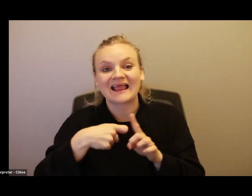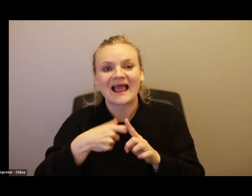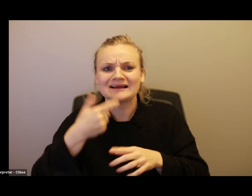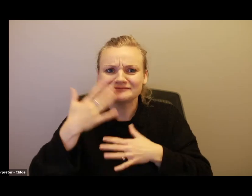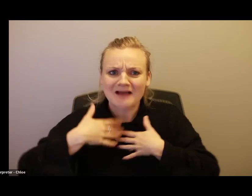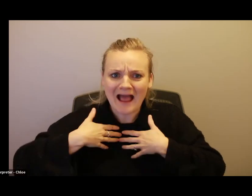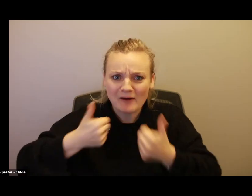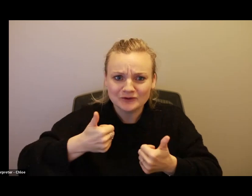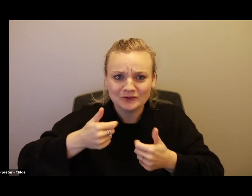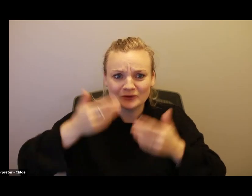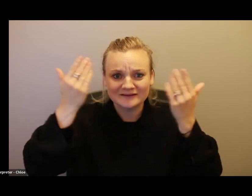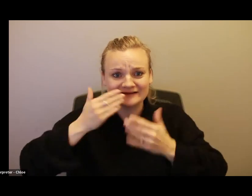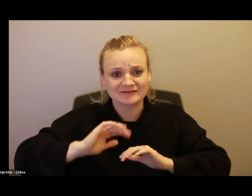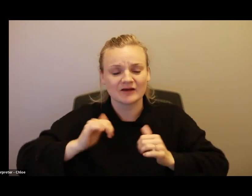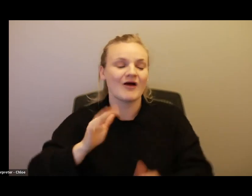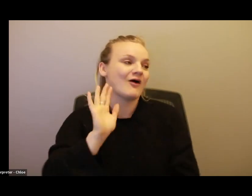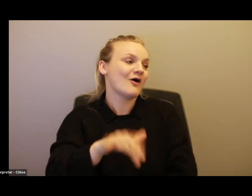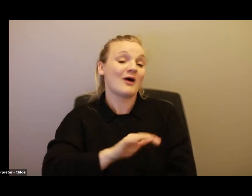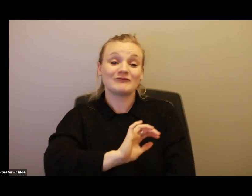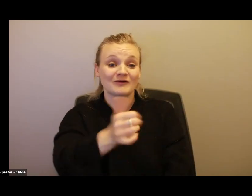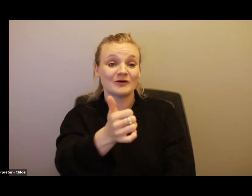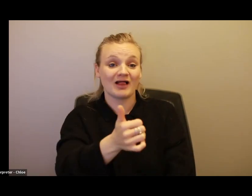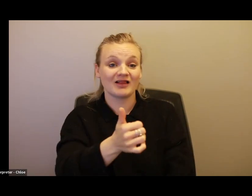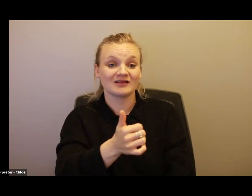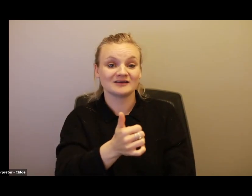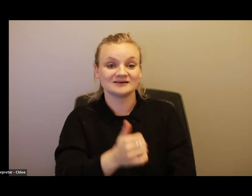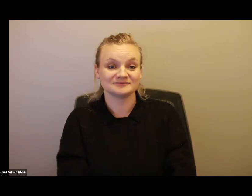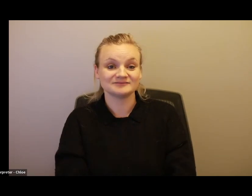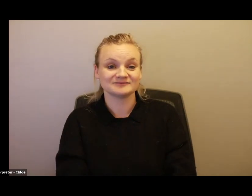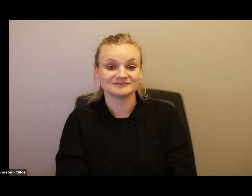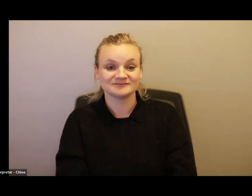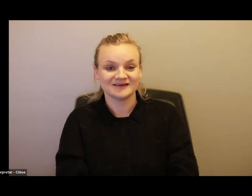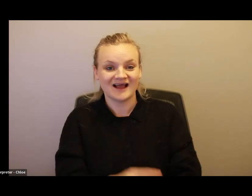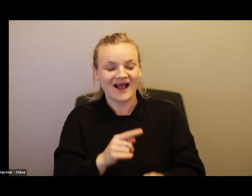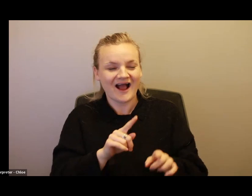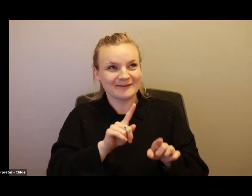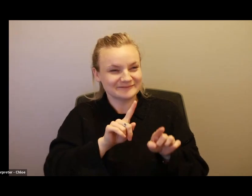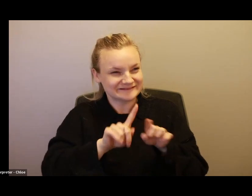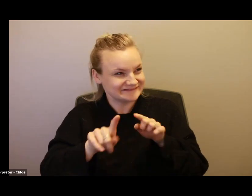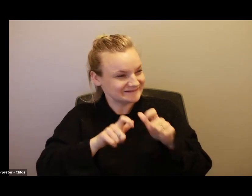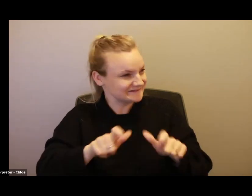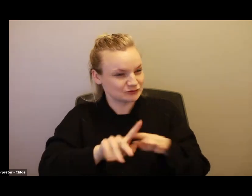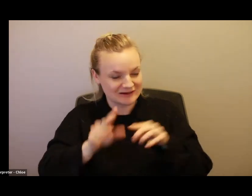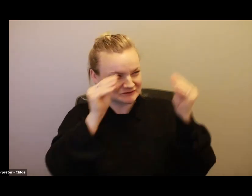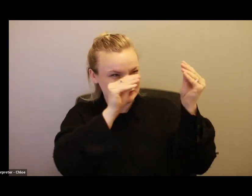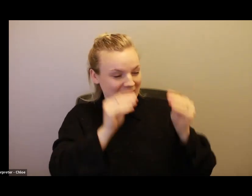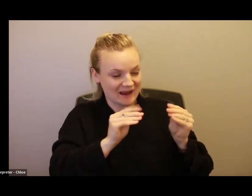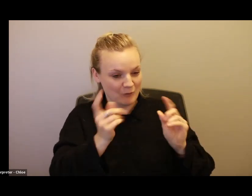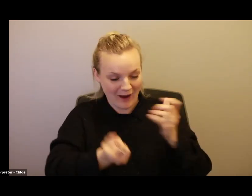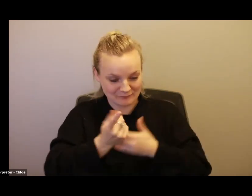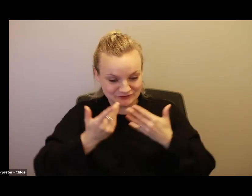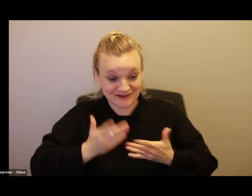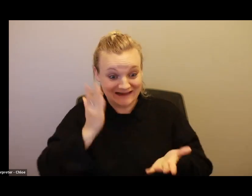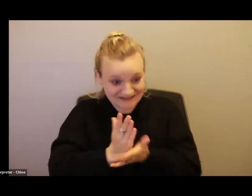How did it go? Oh, I'm really well. I still haven't got my head around everything that's happening today and the fact that this is